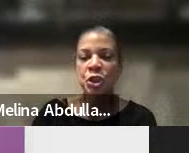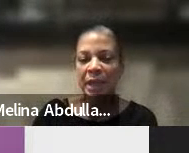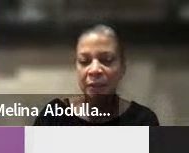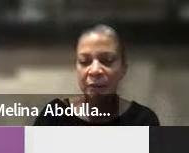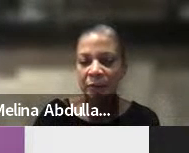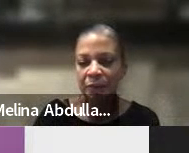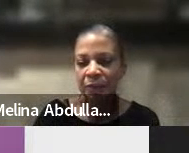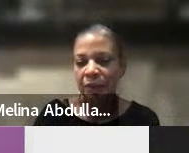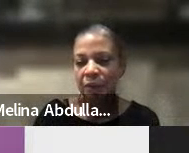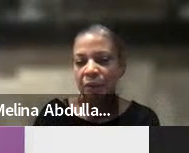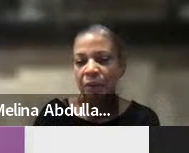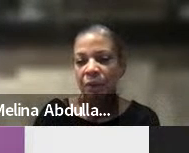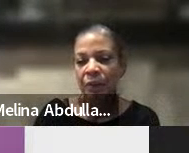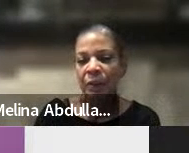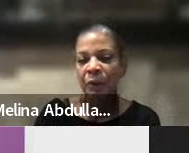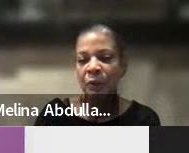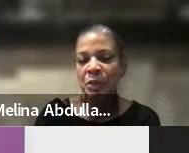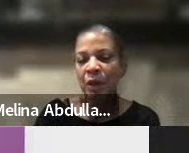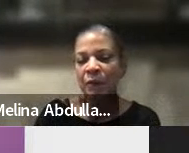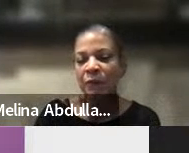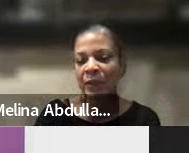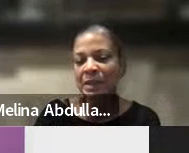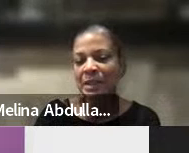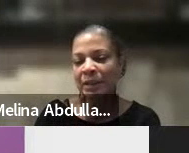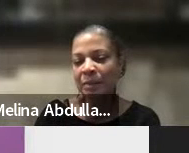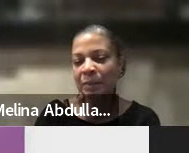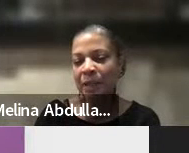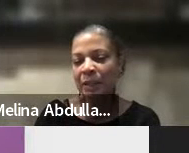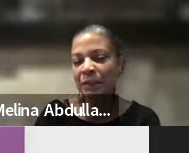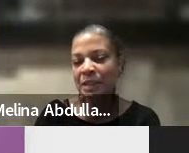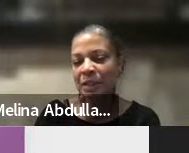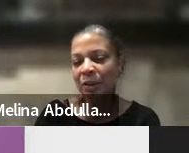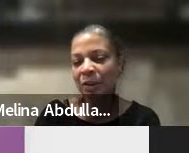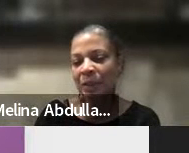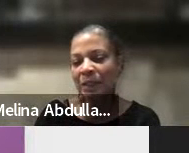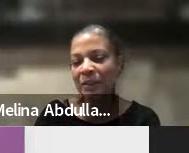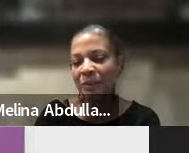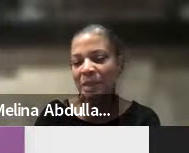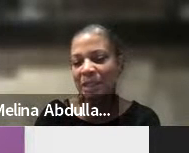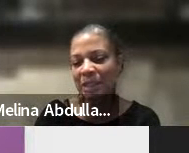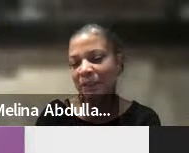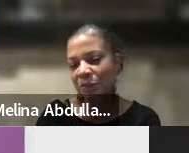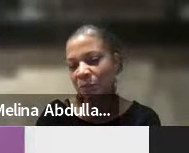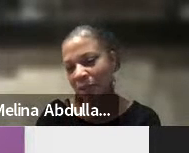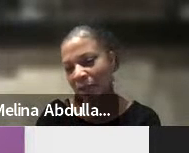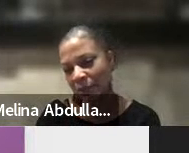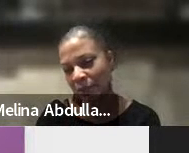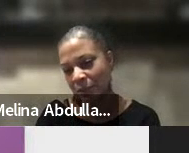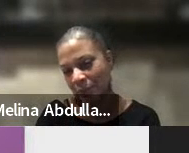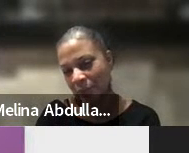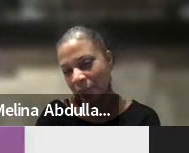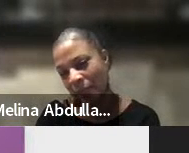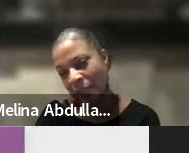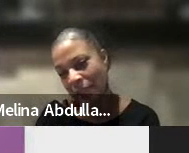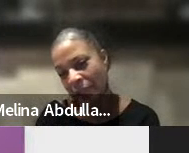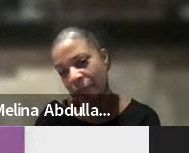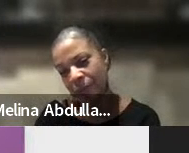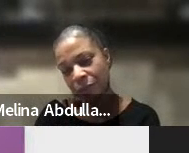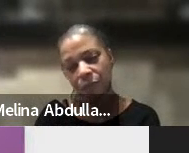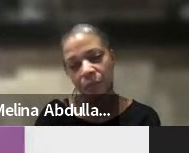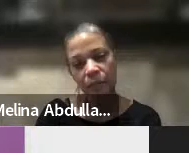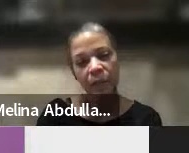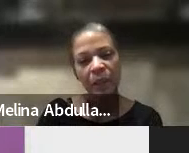and share those offerings that many of us had already received with others, right? Create